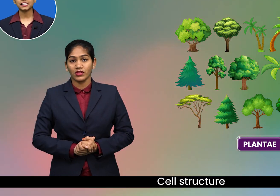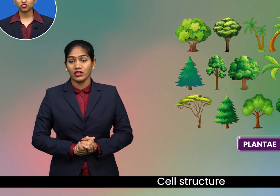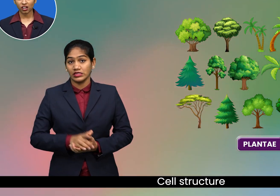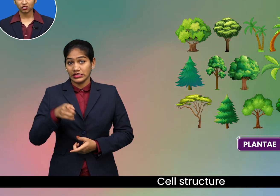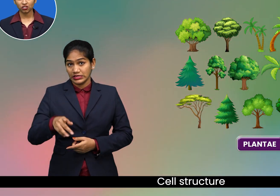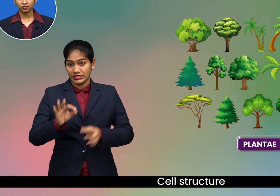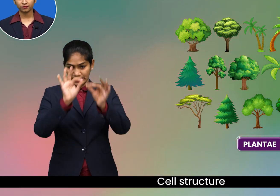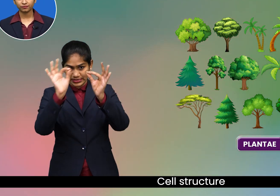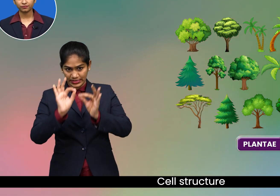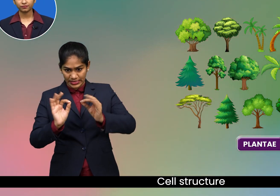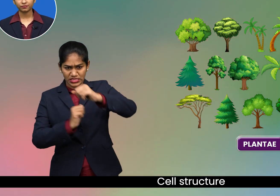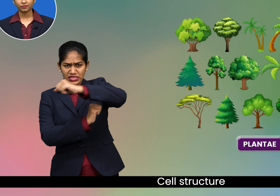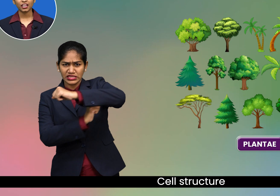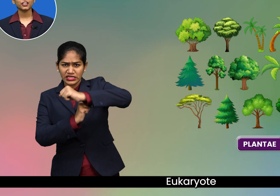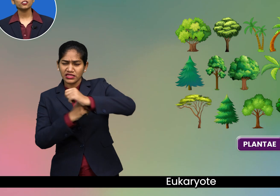Cell structure,